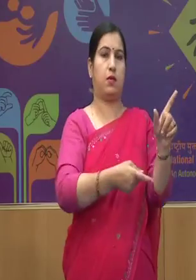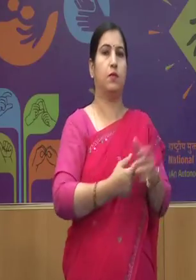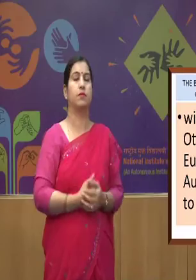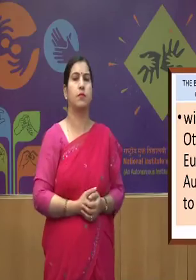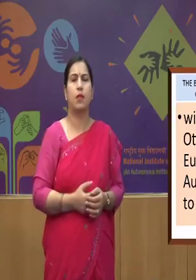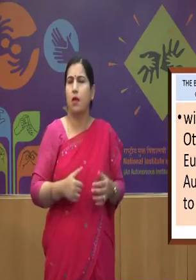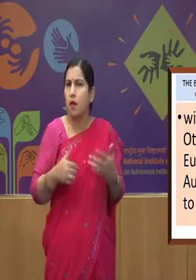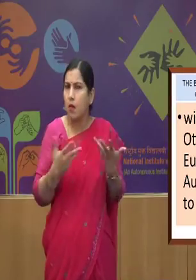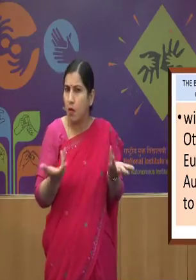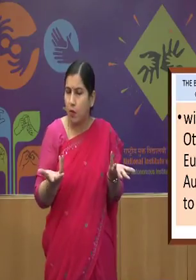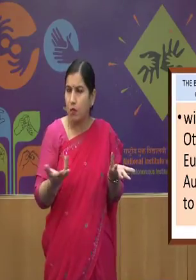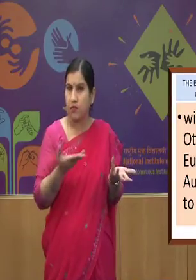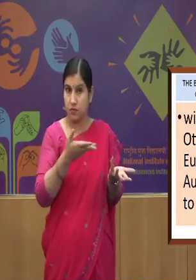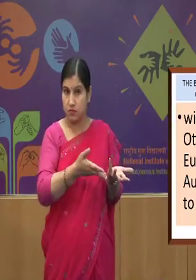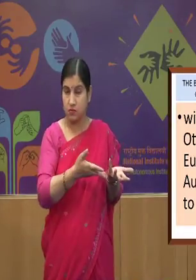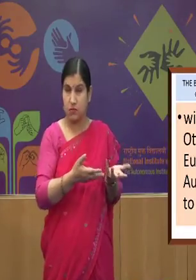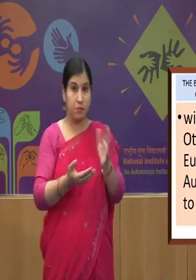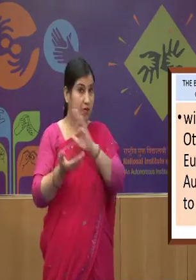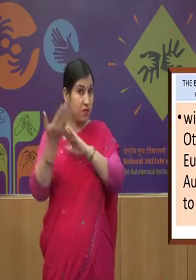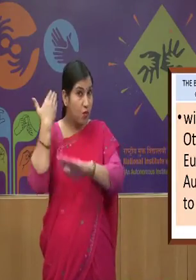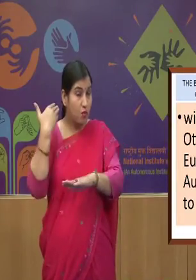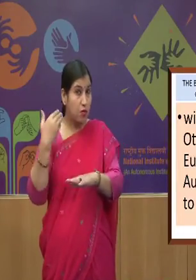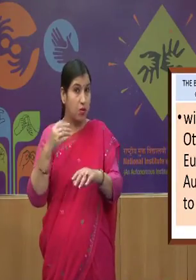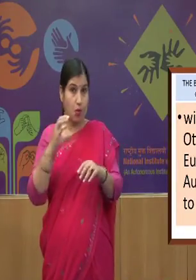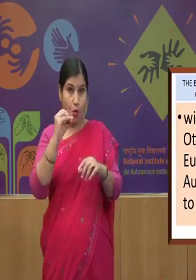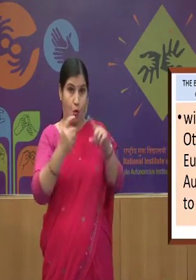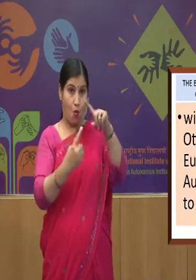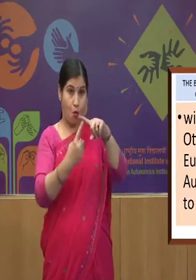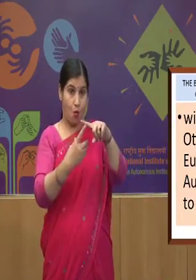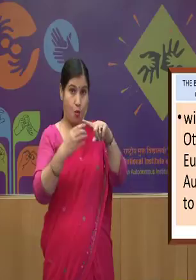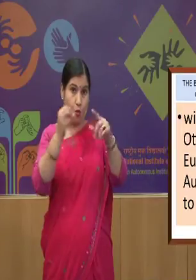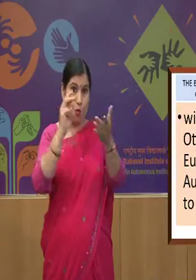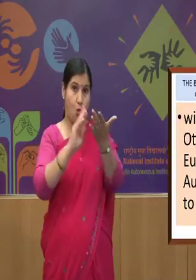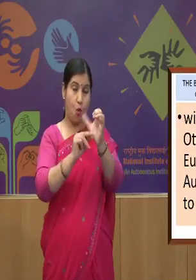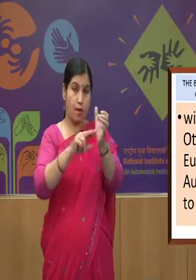However, with the breakup of Ottoman Empire,